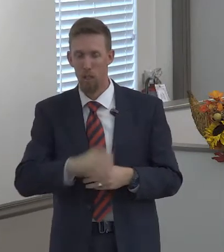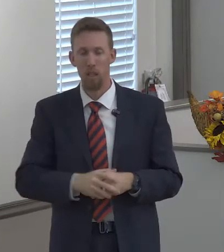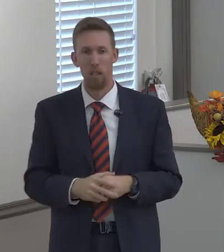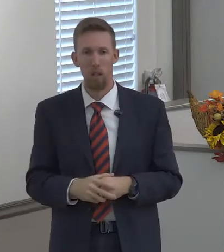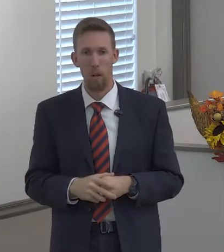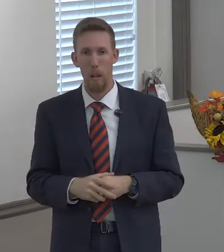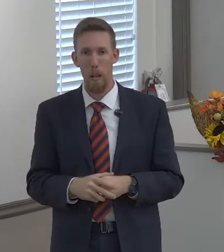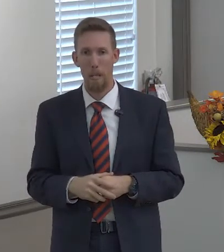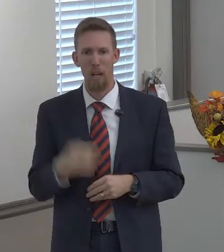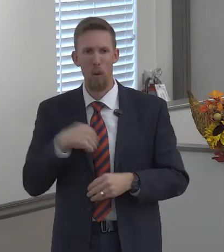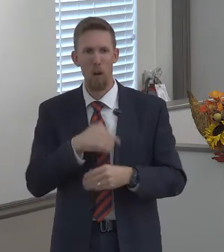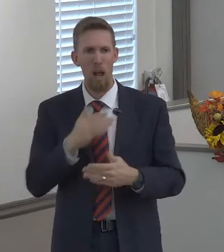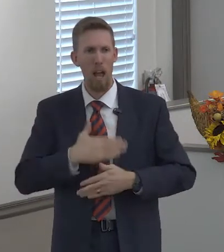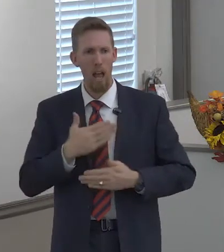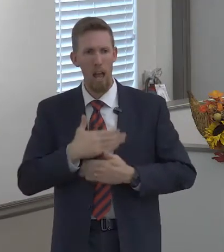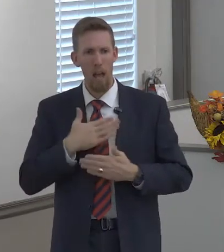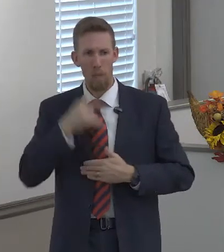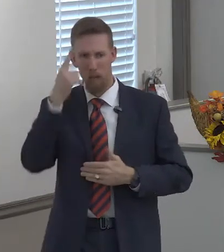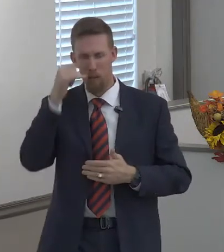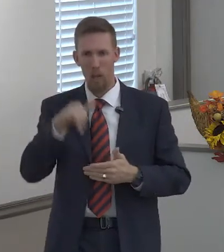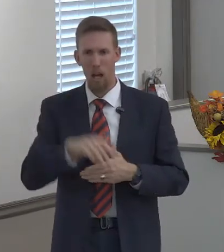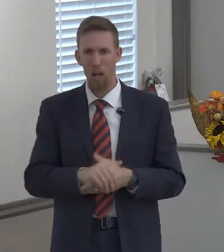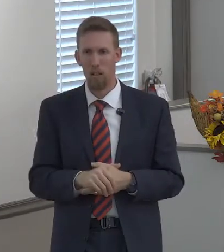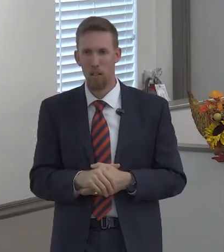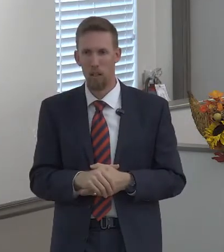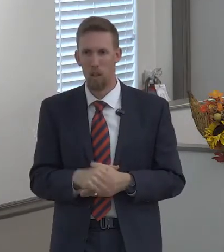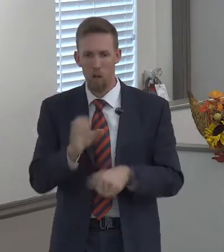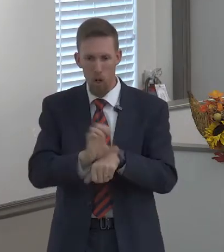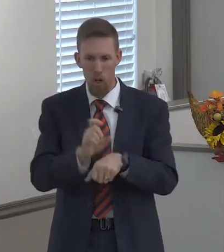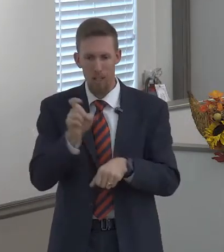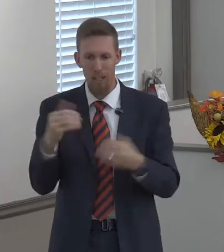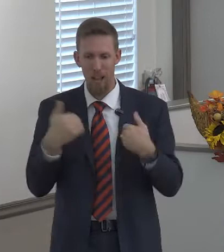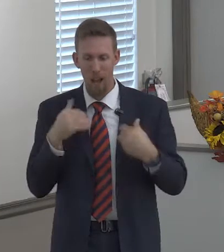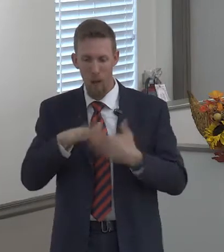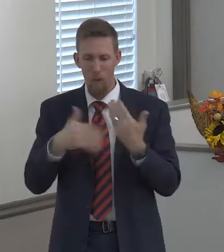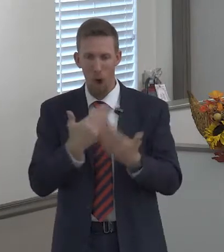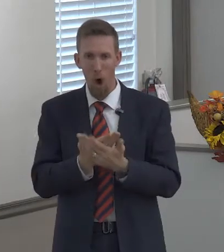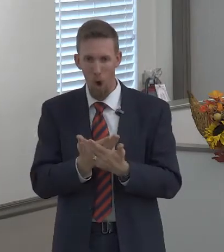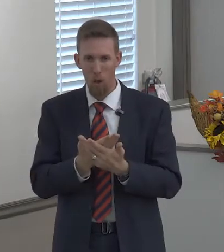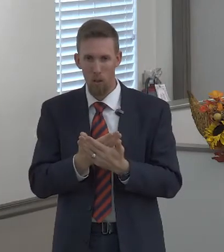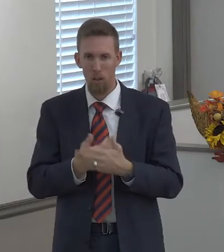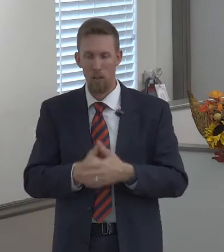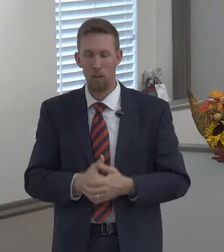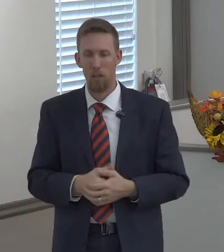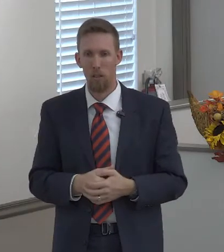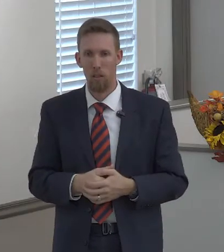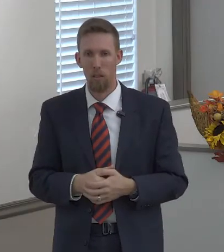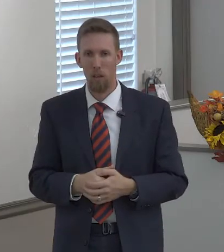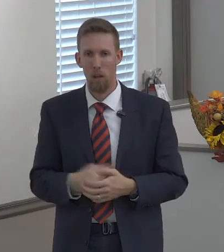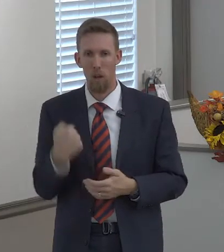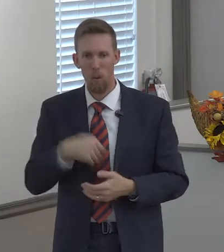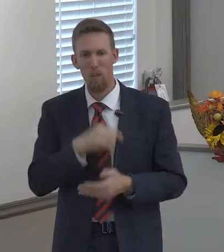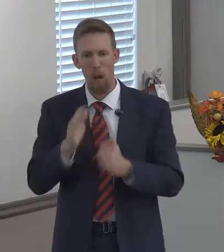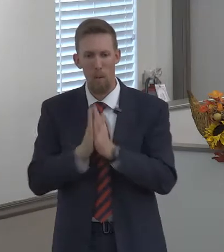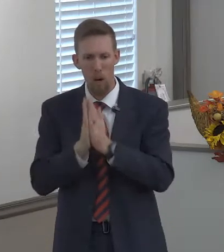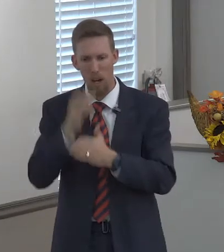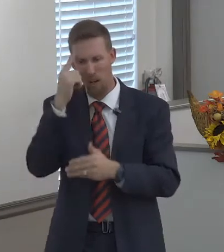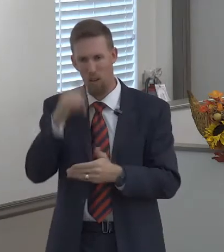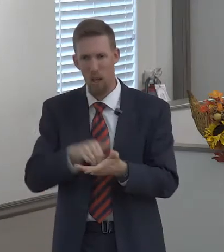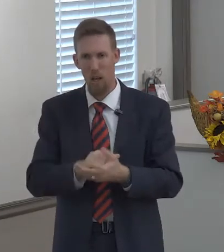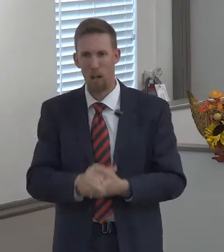And fear has prevailed all over our country, and it has had a detrimental effect